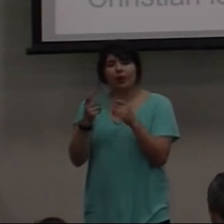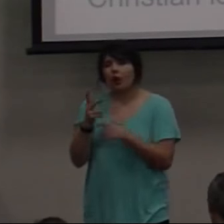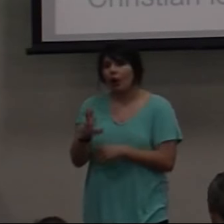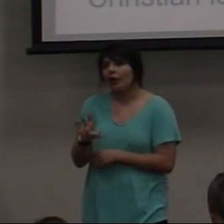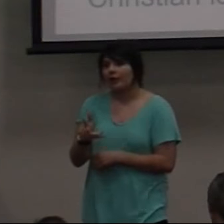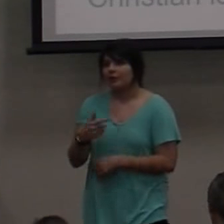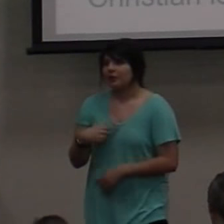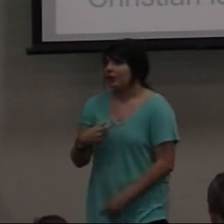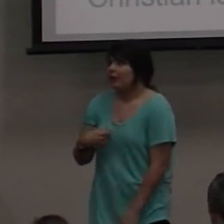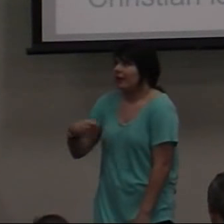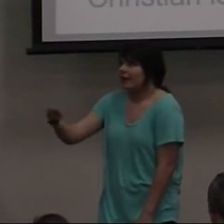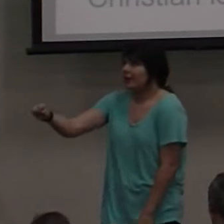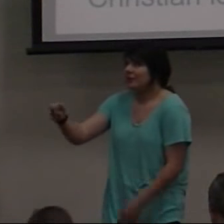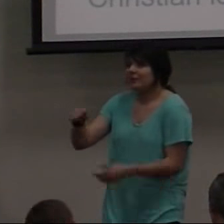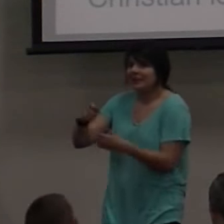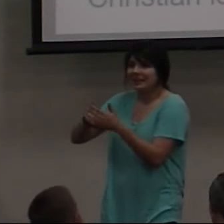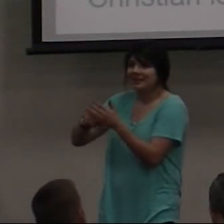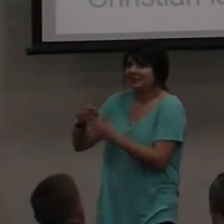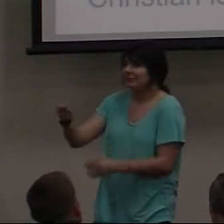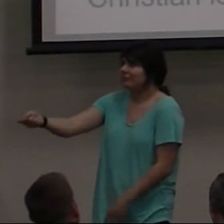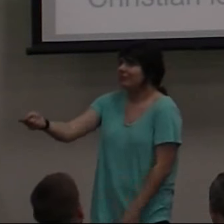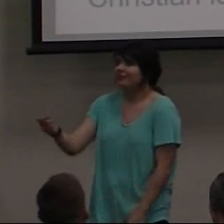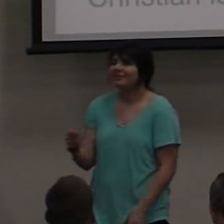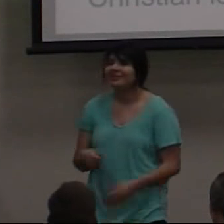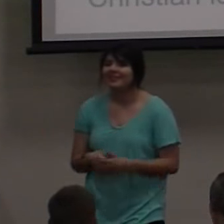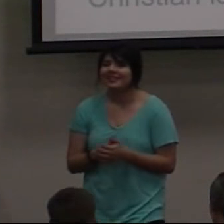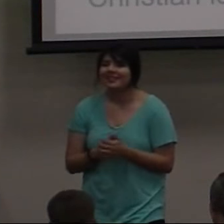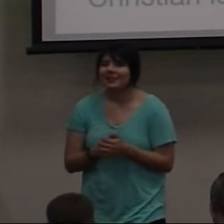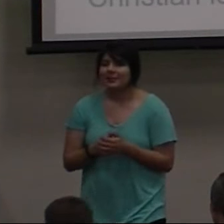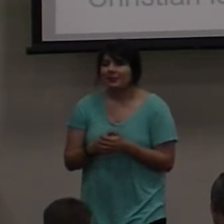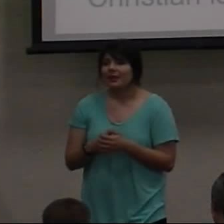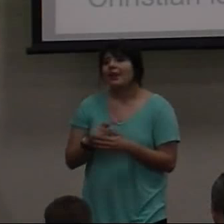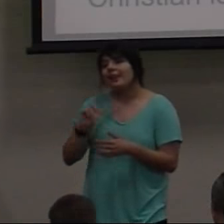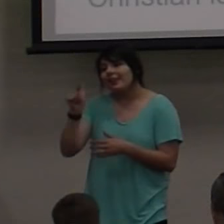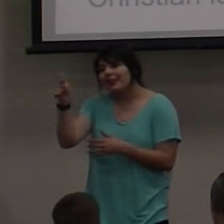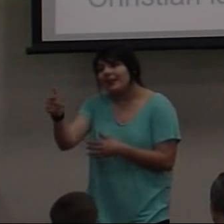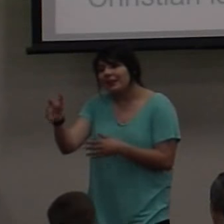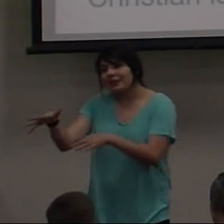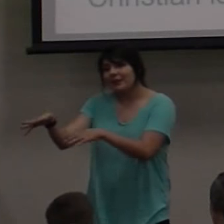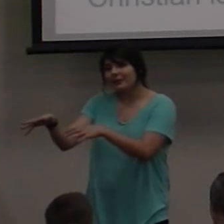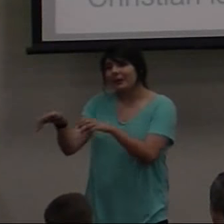quickly, praying as I did so. We got that vehicle back.